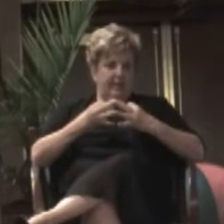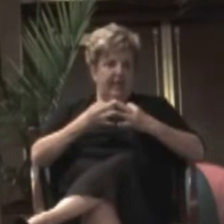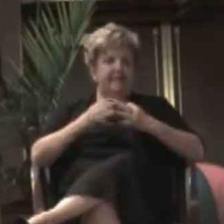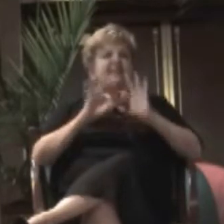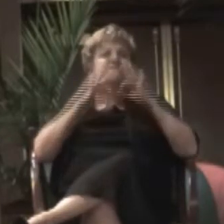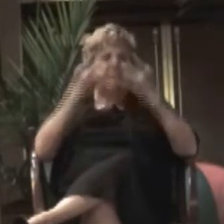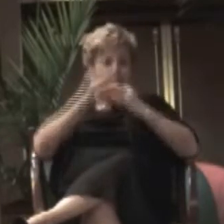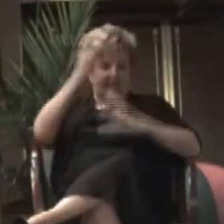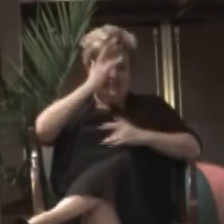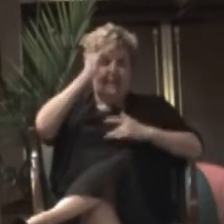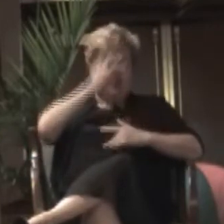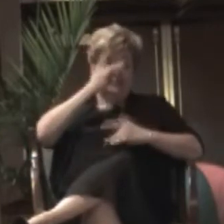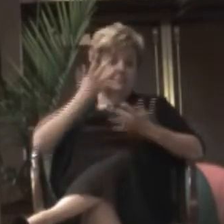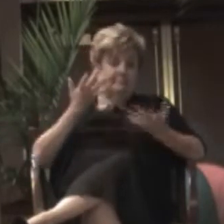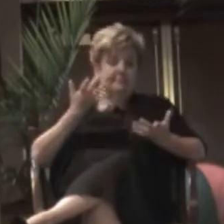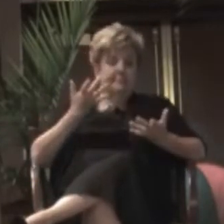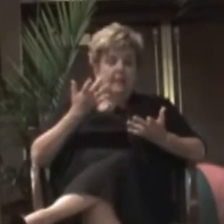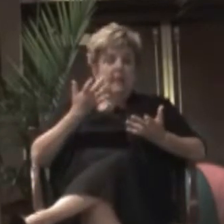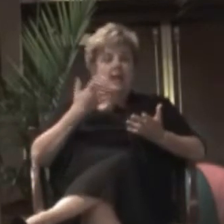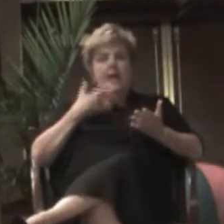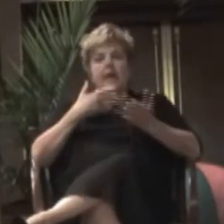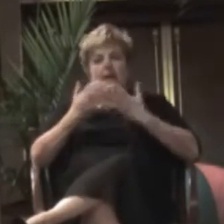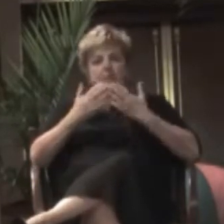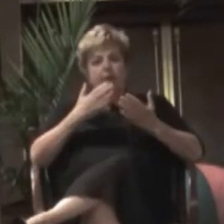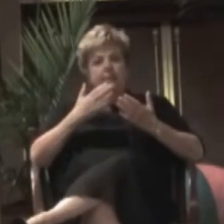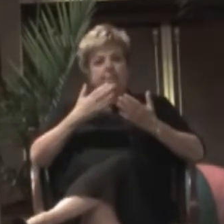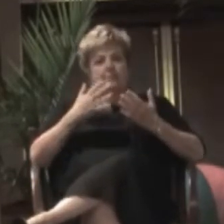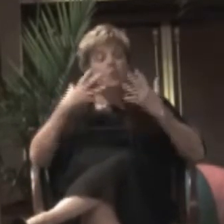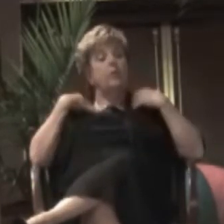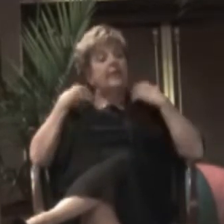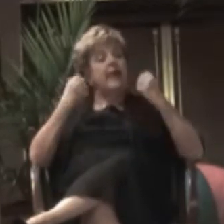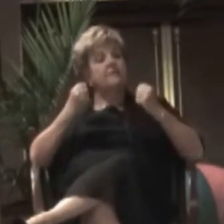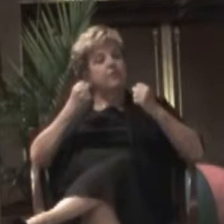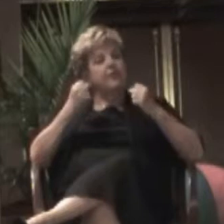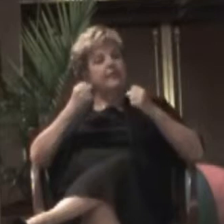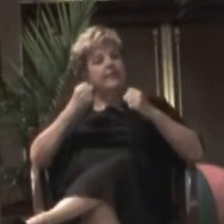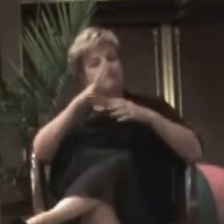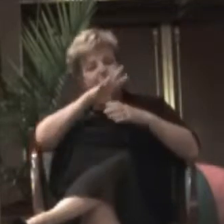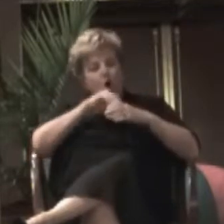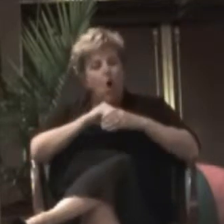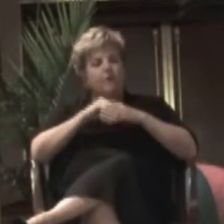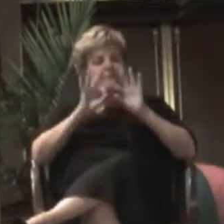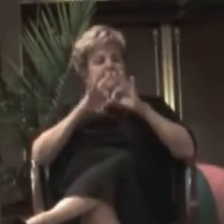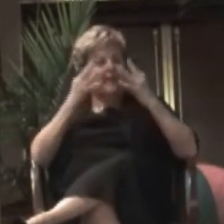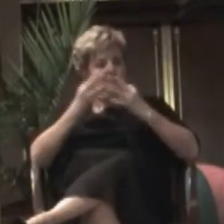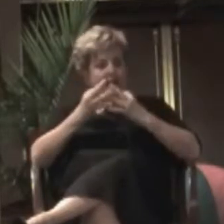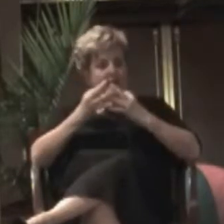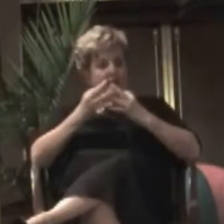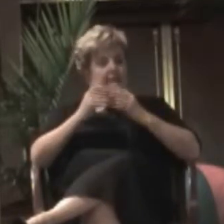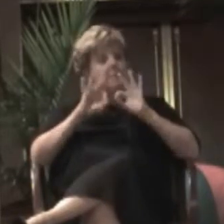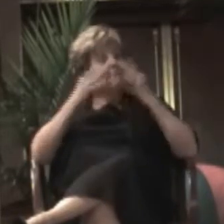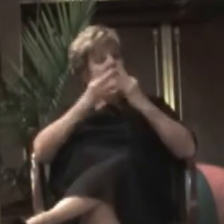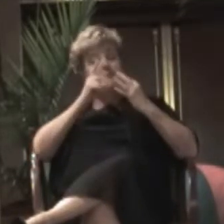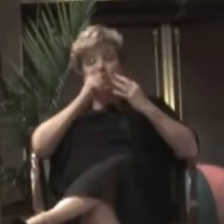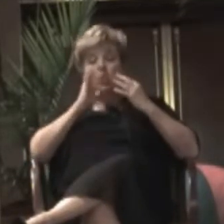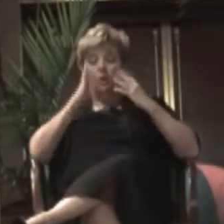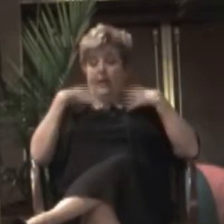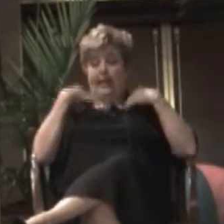Alcoholics Anonymous, recovery is a family matter. And the family either recovers together, or so often, my God, we have a